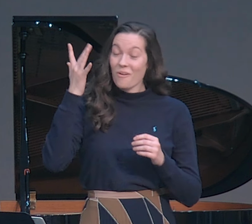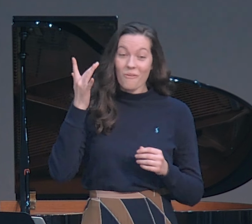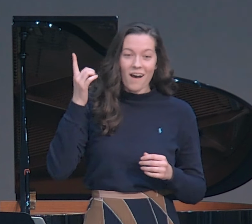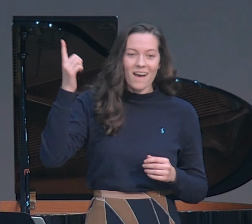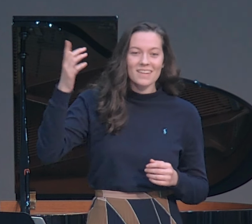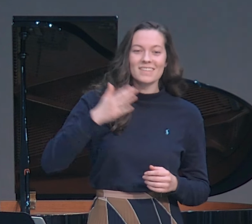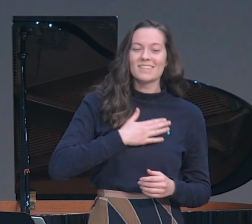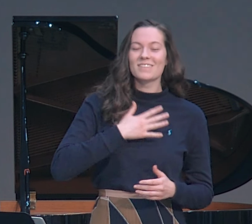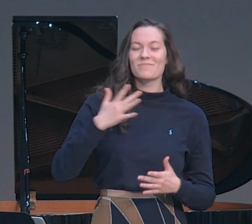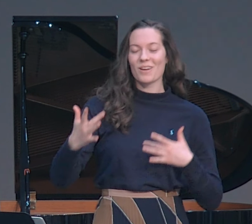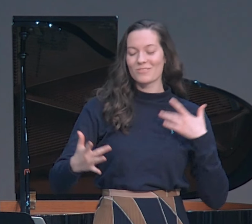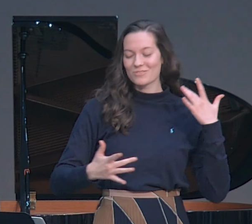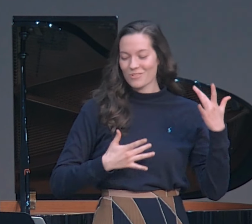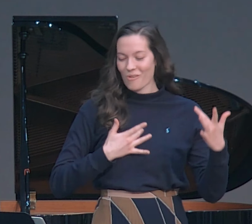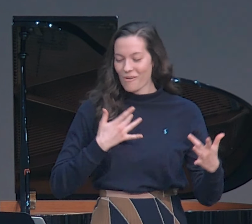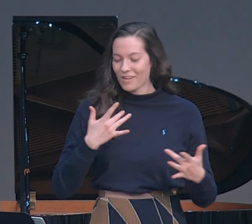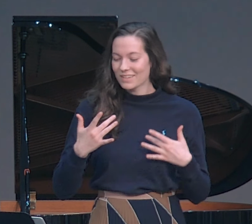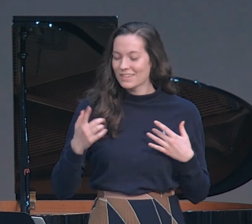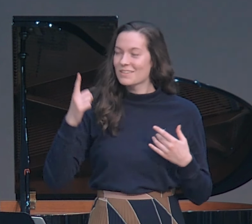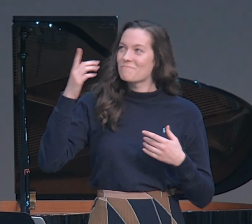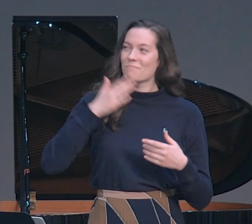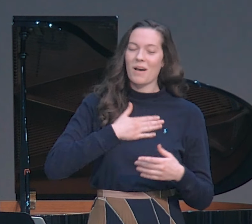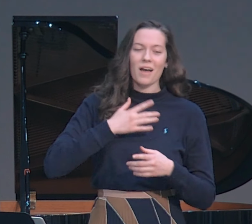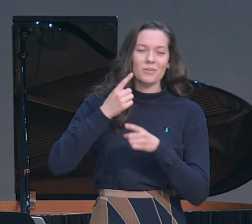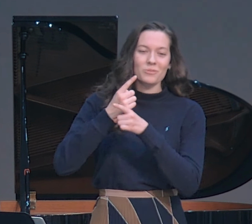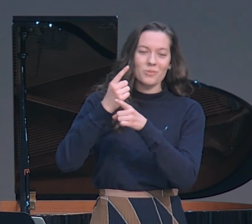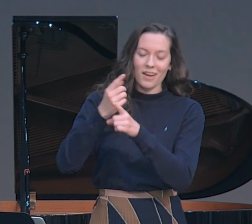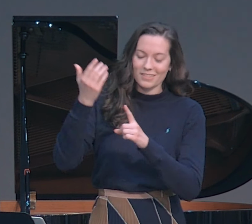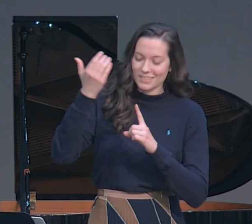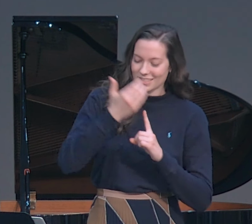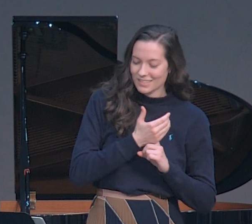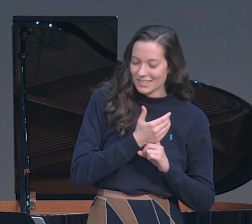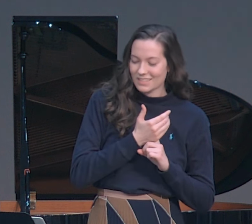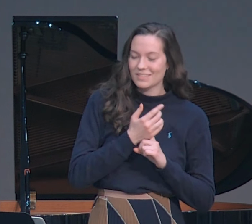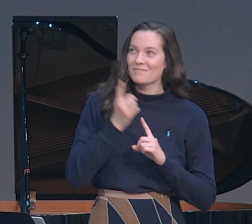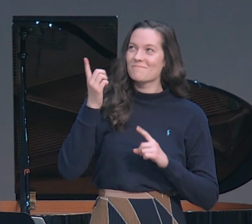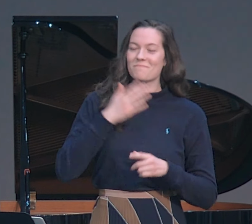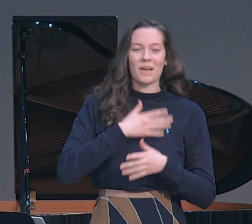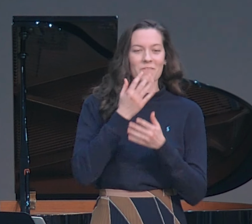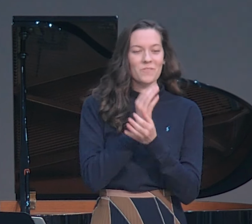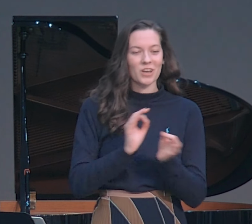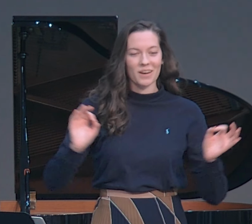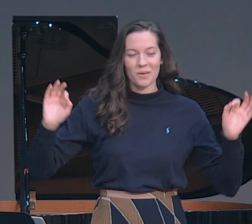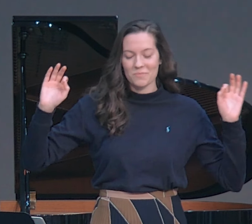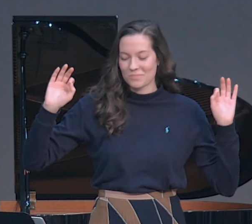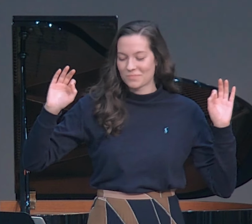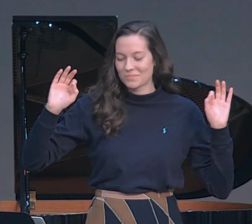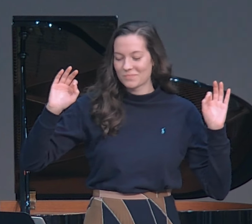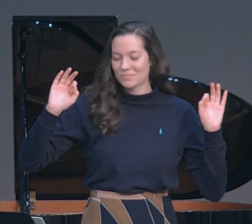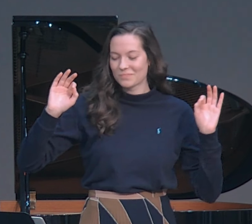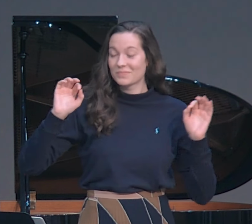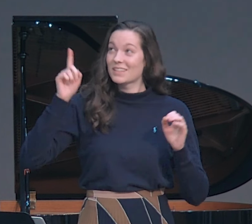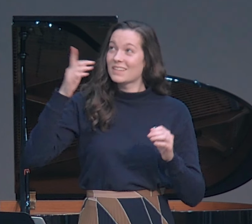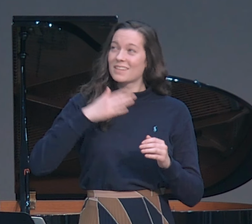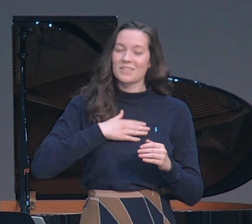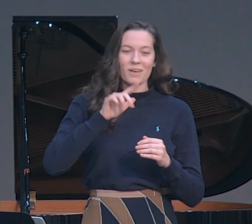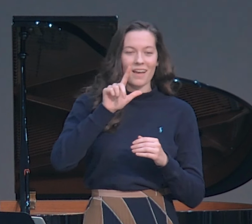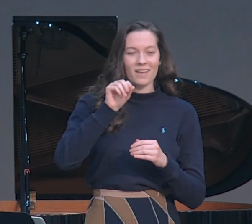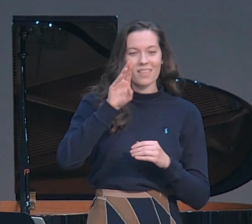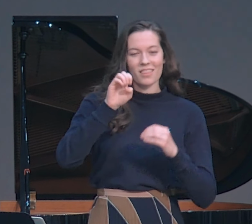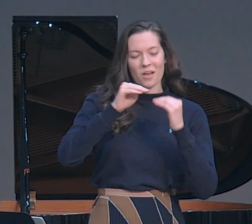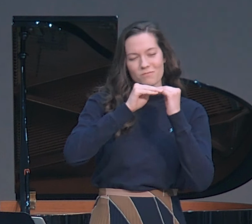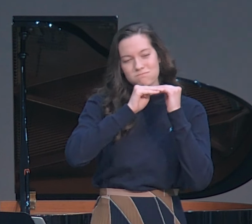give. He is my joy, my righteousness and freedom, my